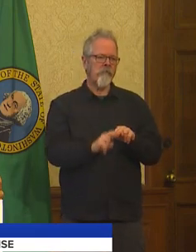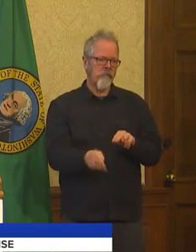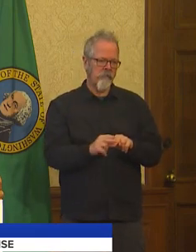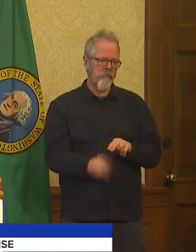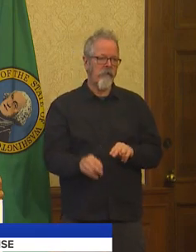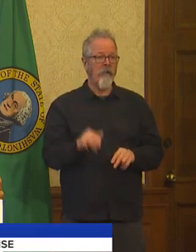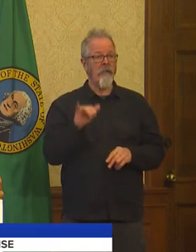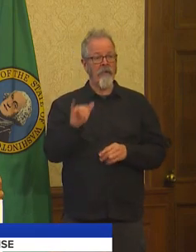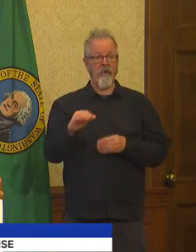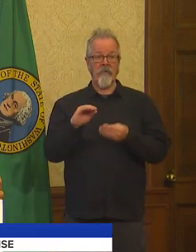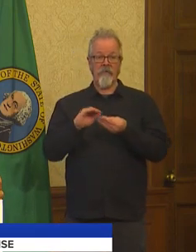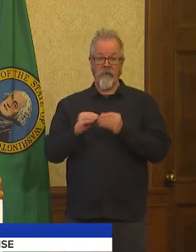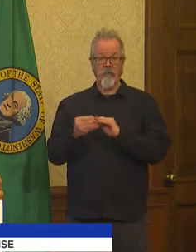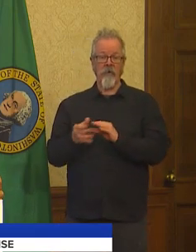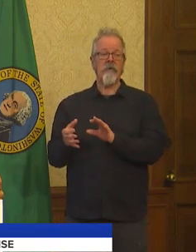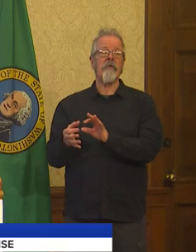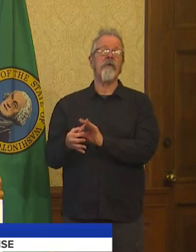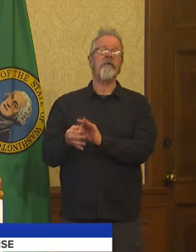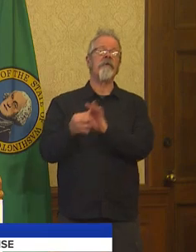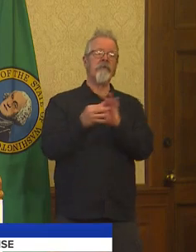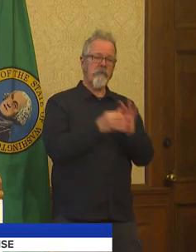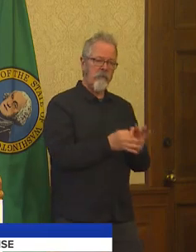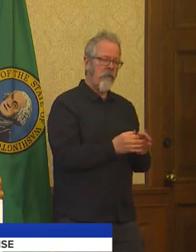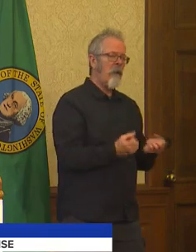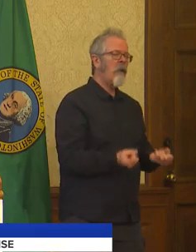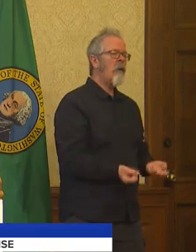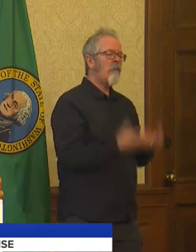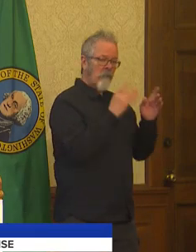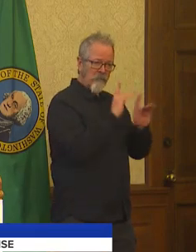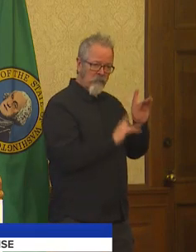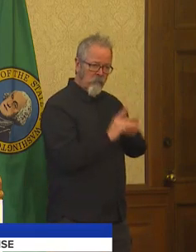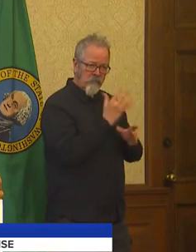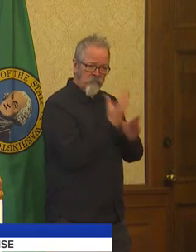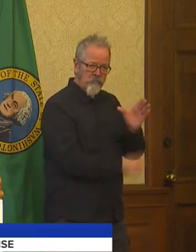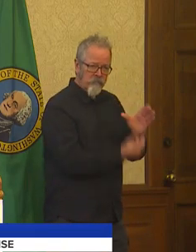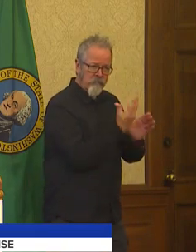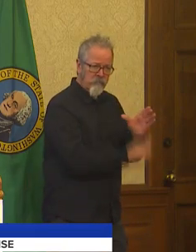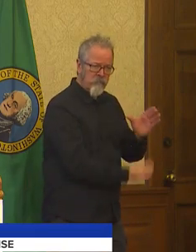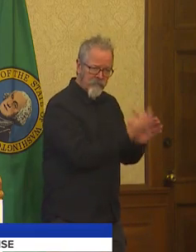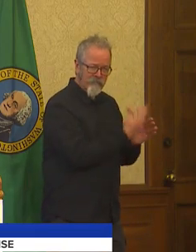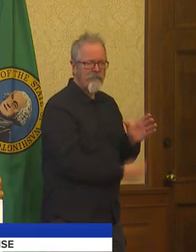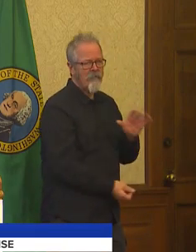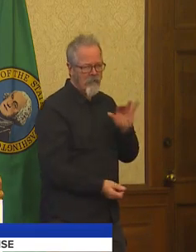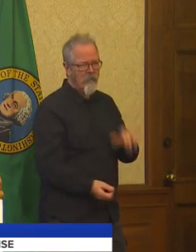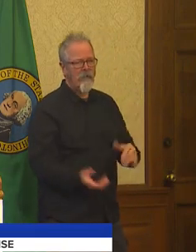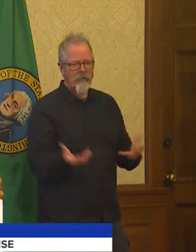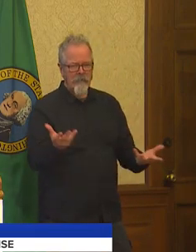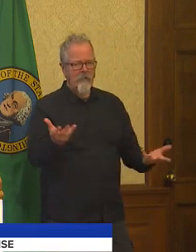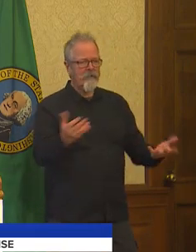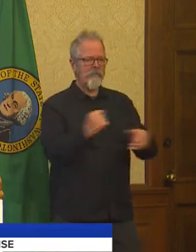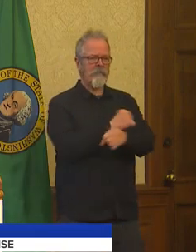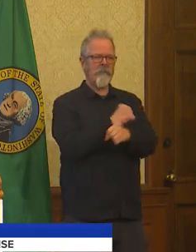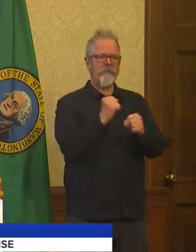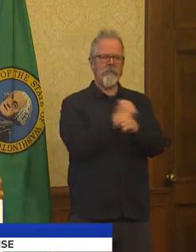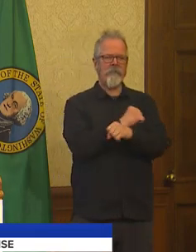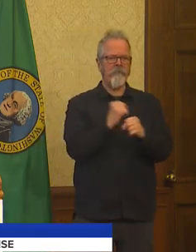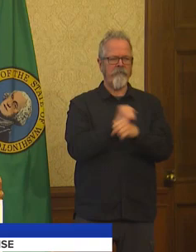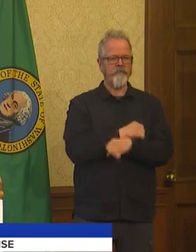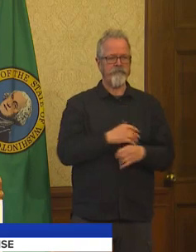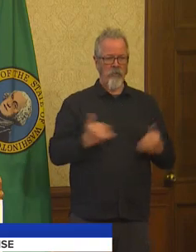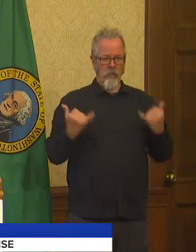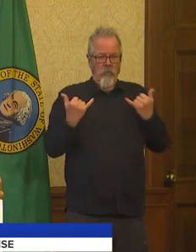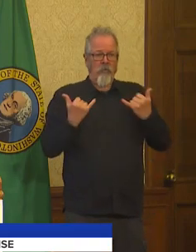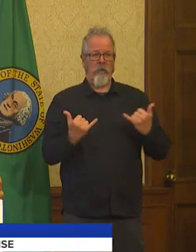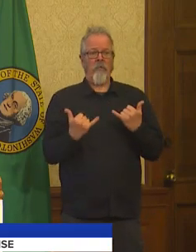numbers have to be dramatically lower than they are today in order to be able to declare success and then switch to